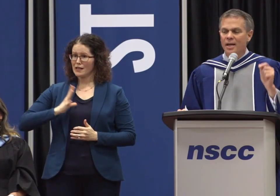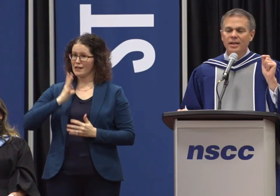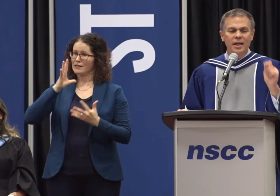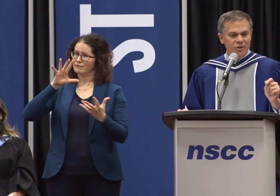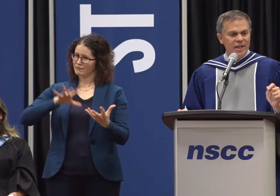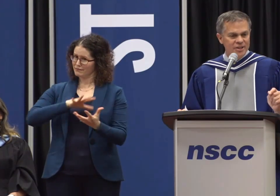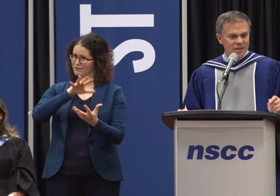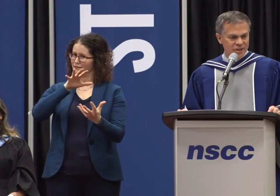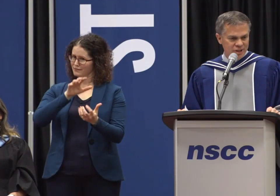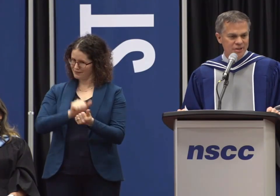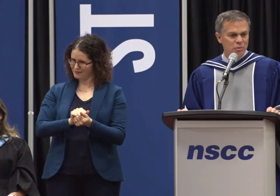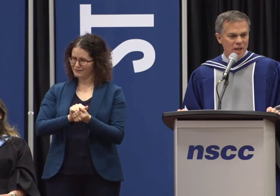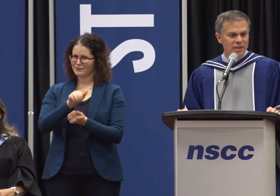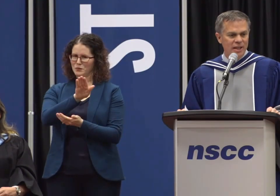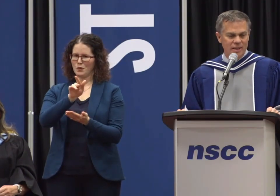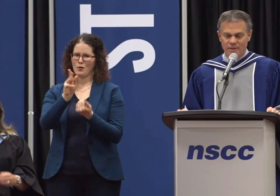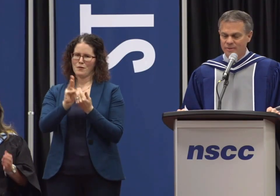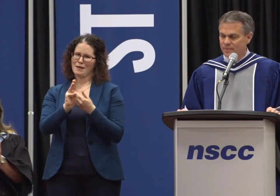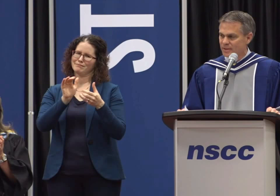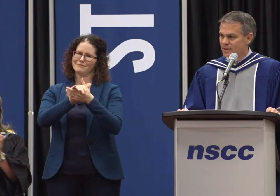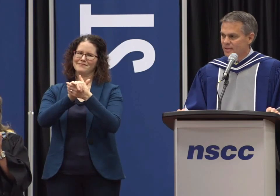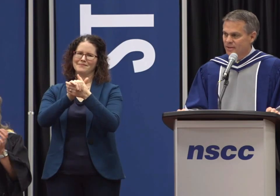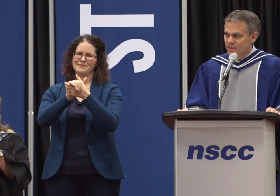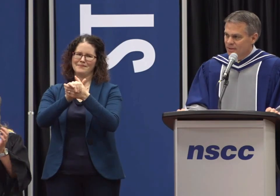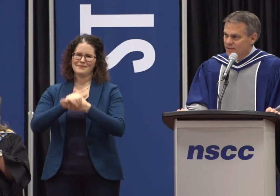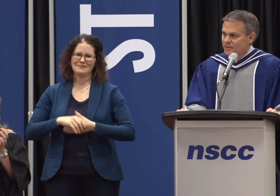programs. Congratulations. Well done.